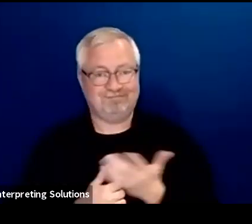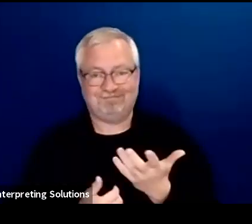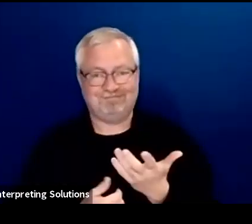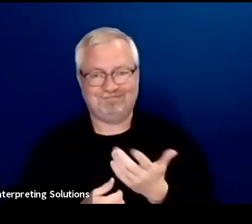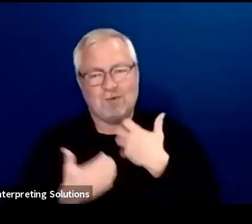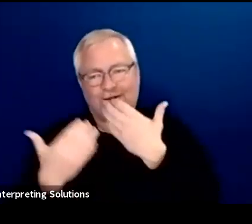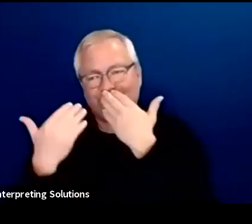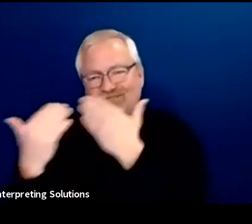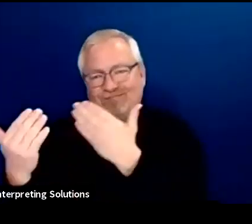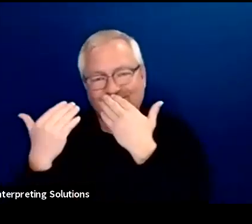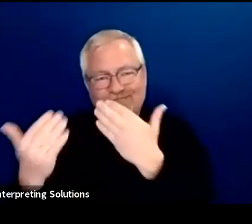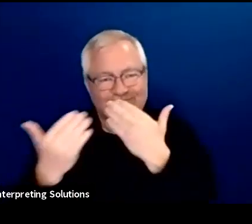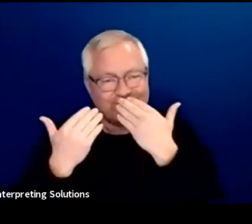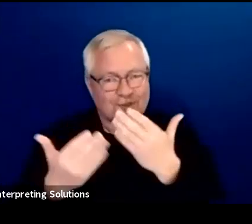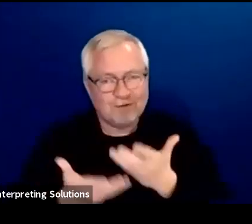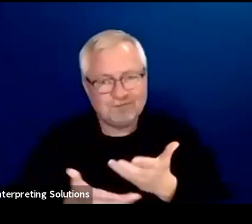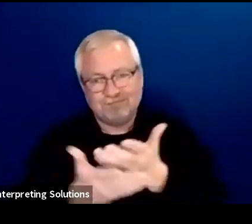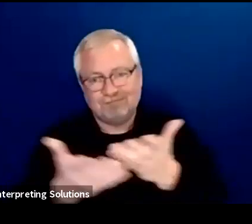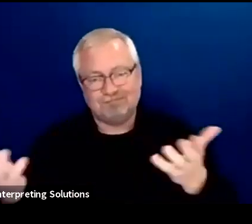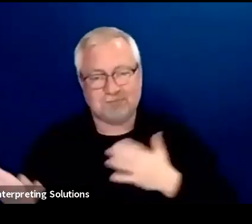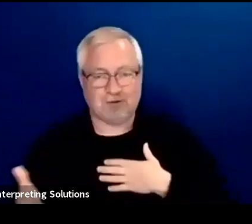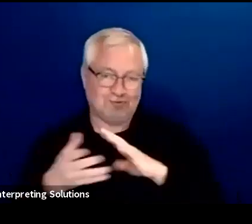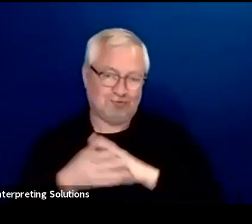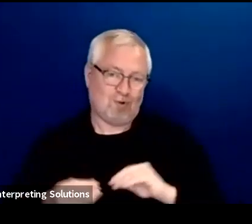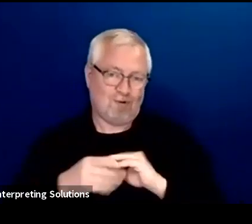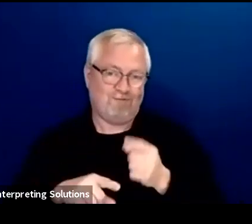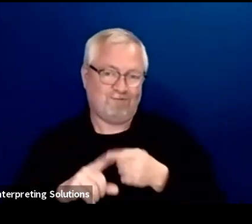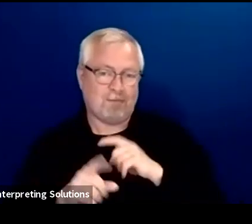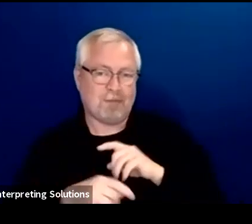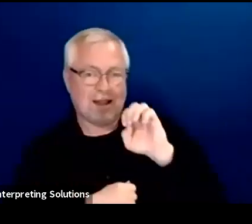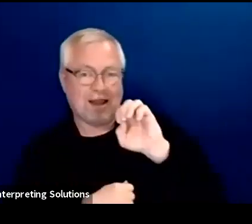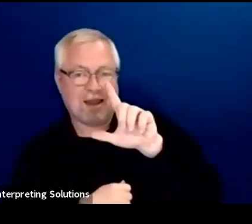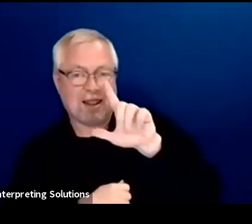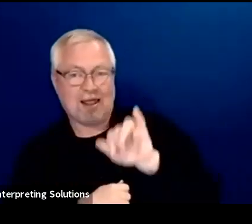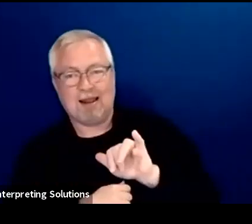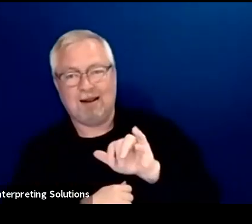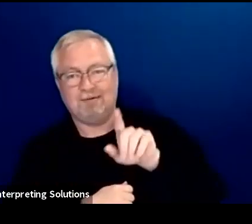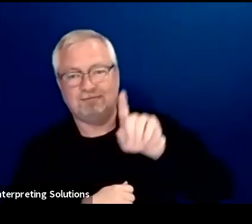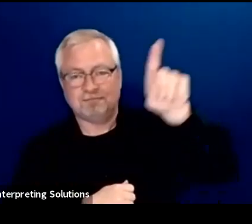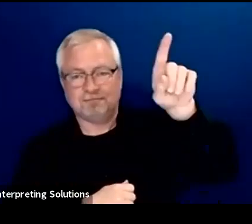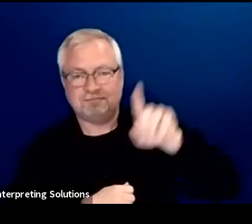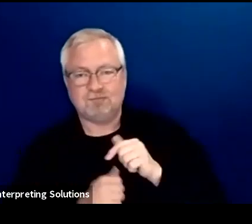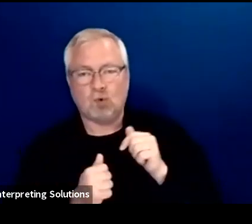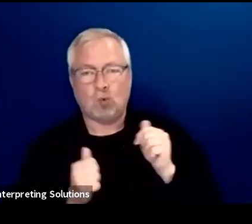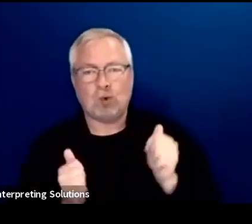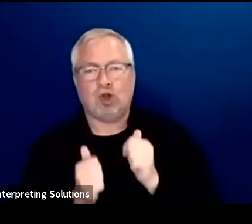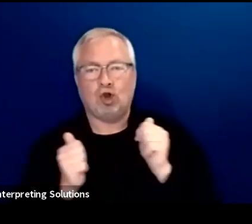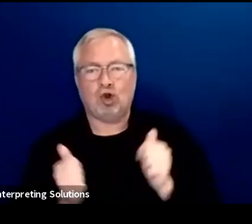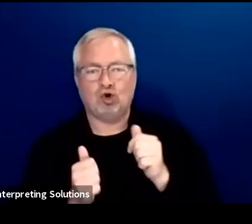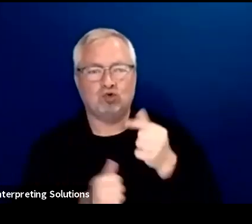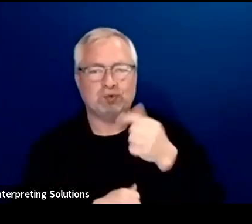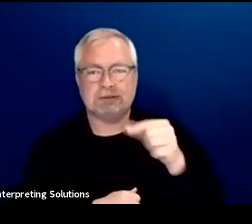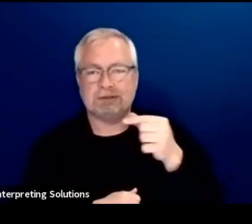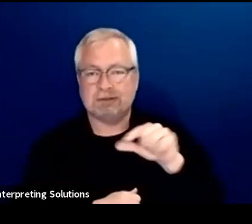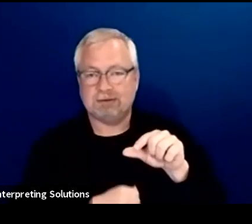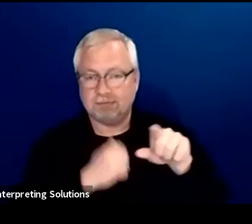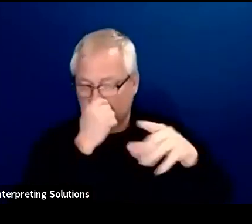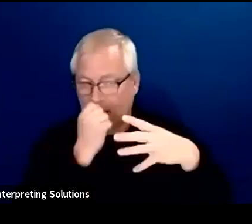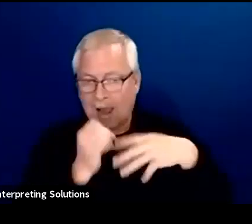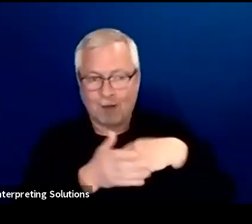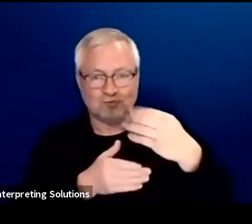my story comes from up in Ely today, up at Wintergreen. Many of you are familiar with the outdoor clothing manufacturer.